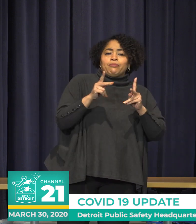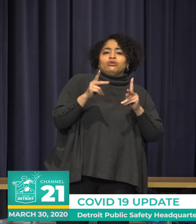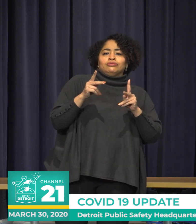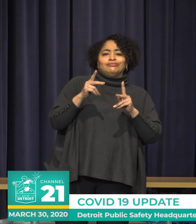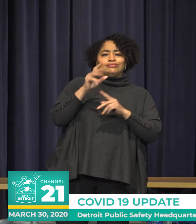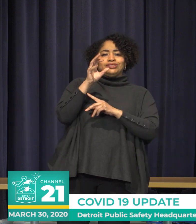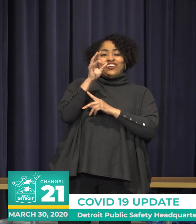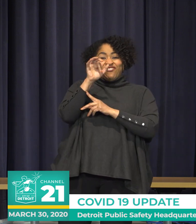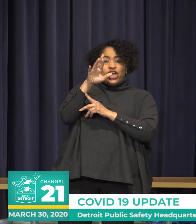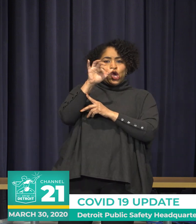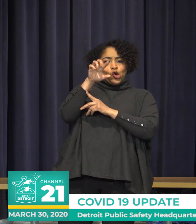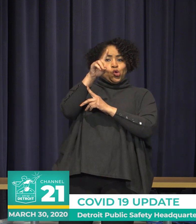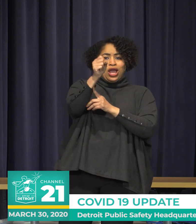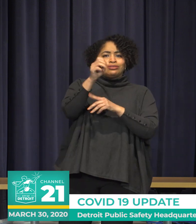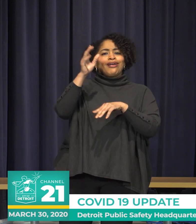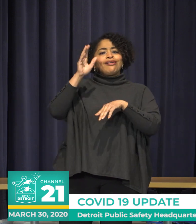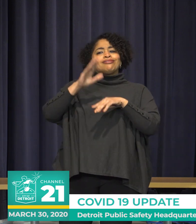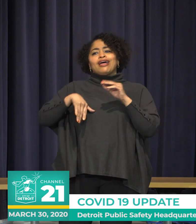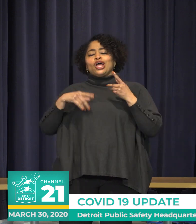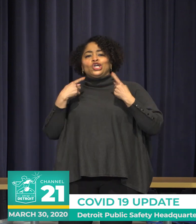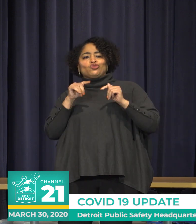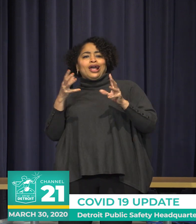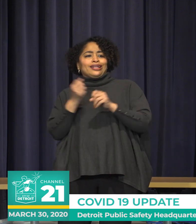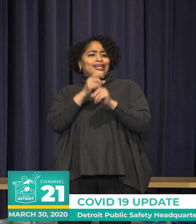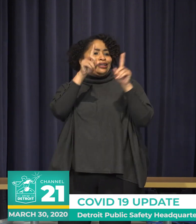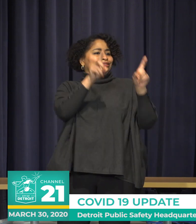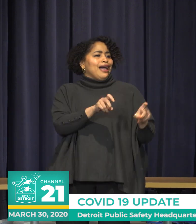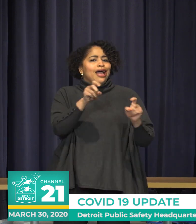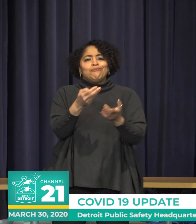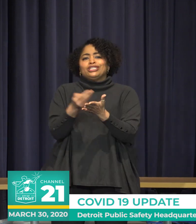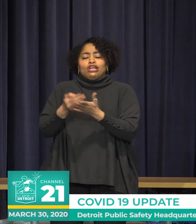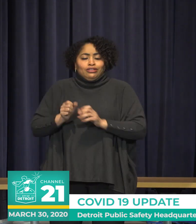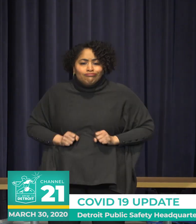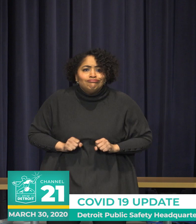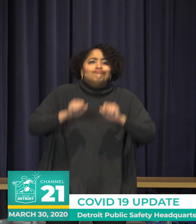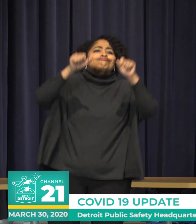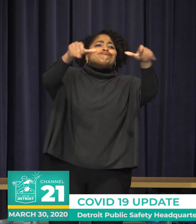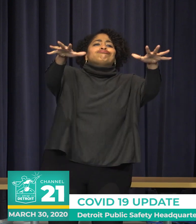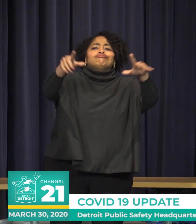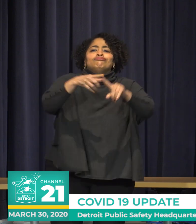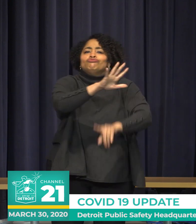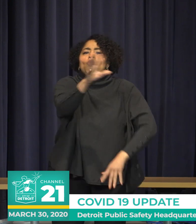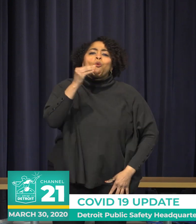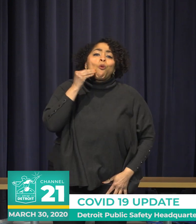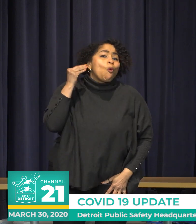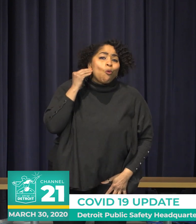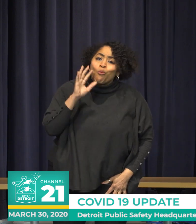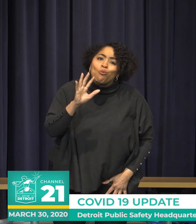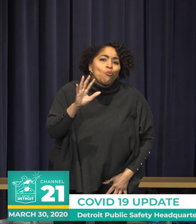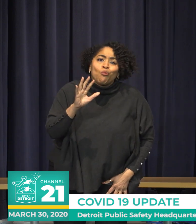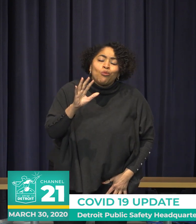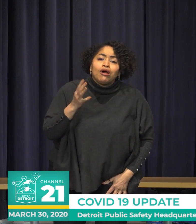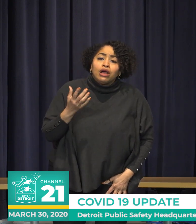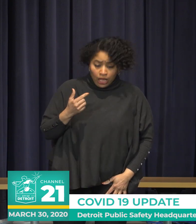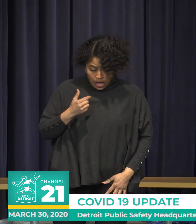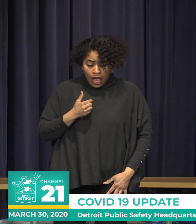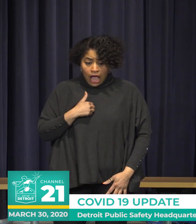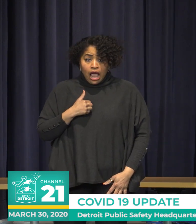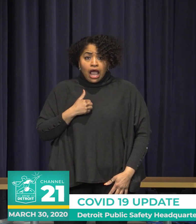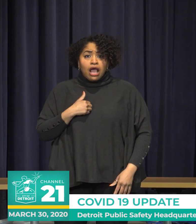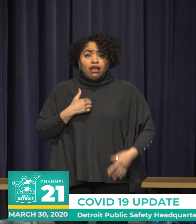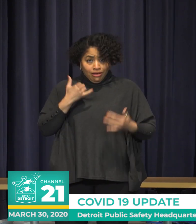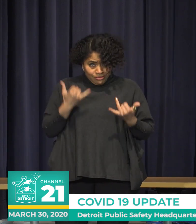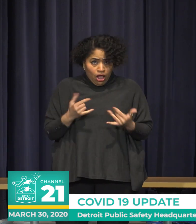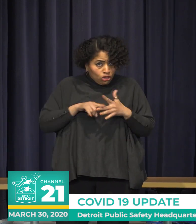get testing materials out to individual homes. And so I have